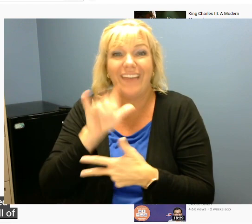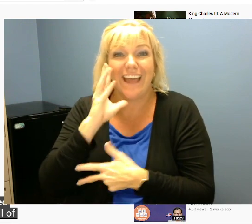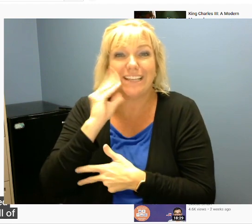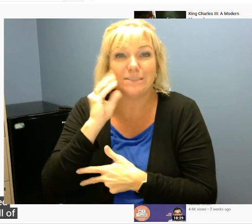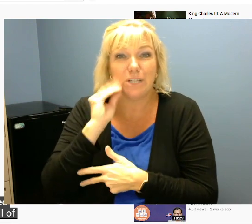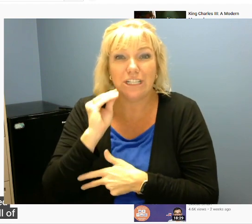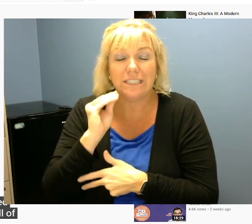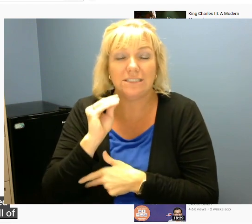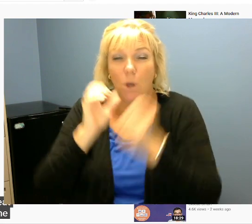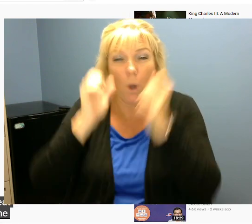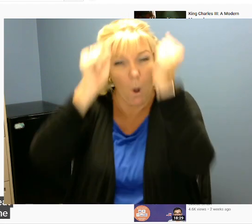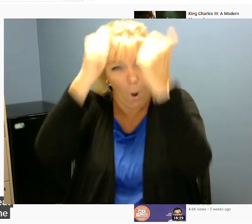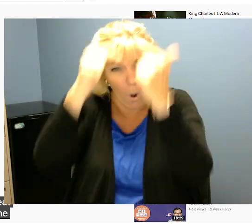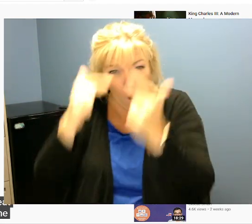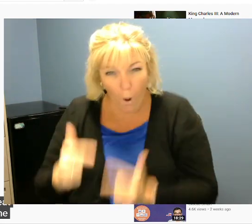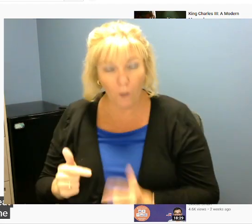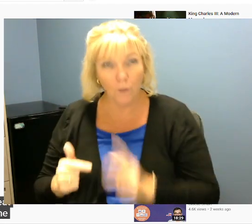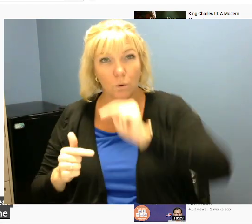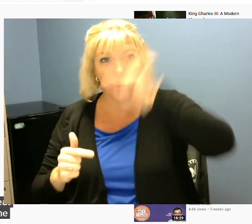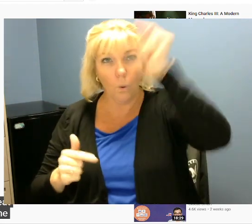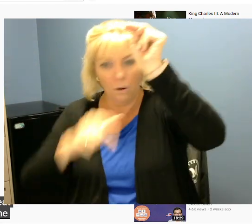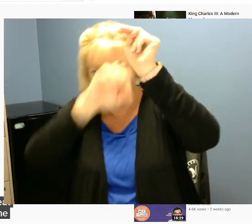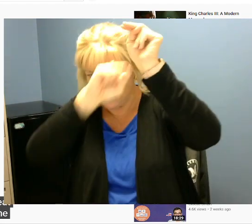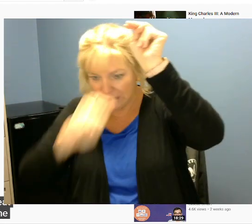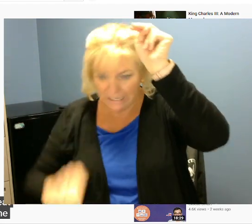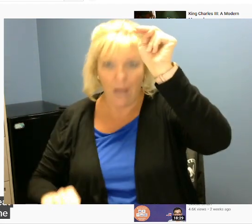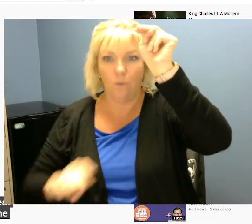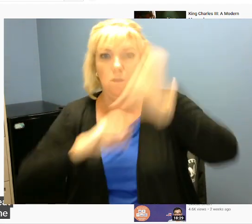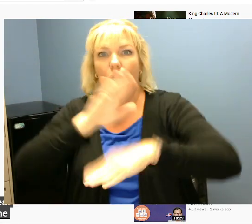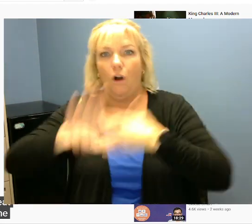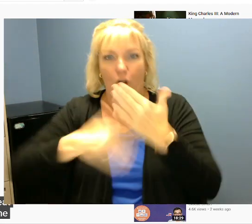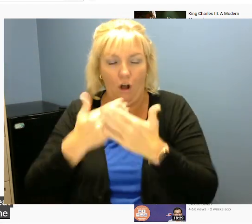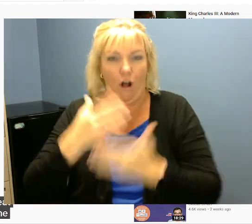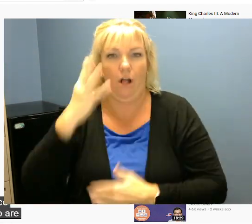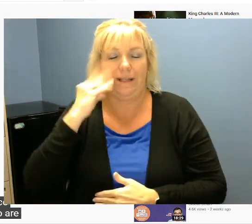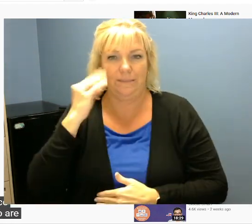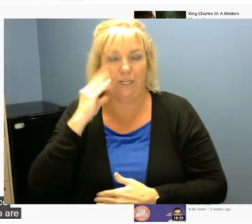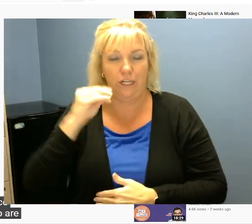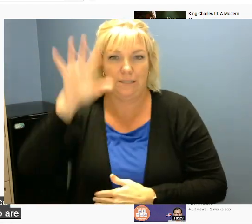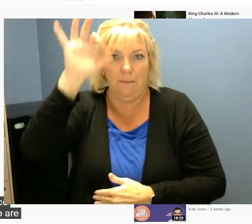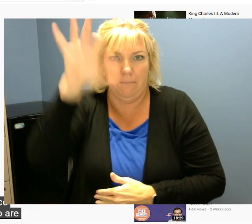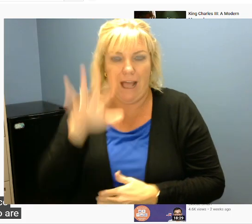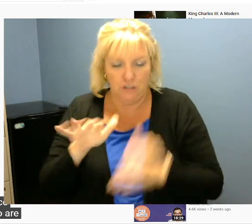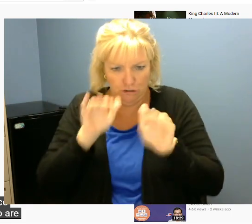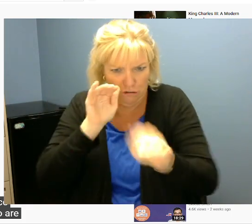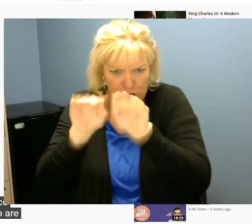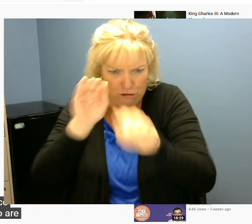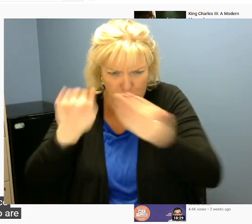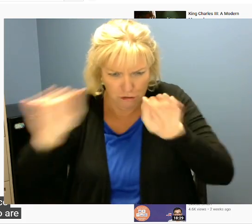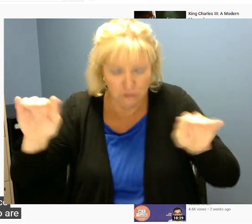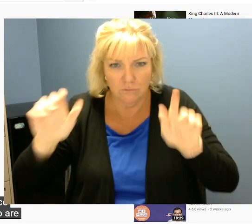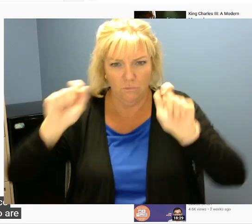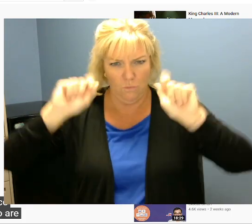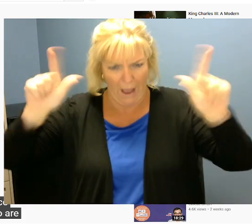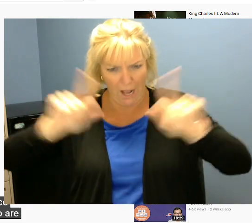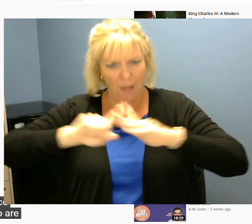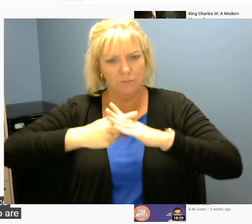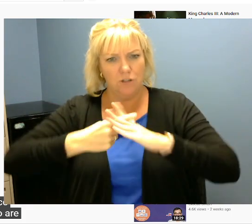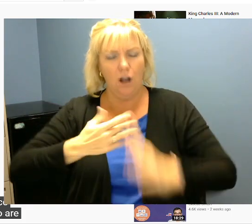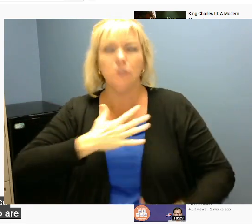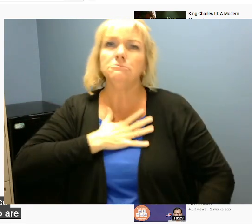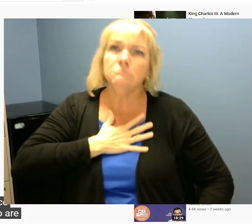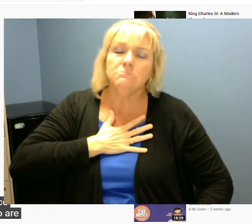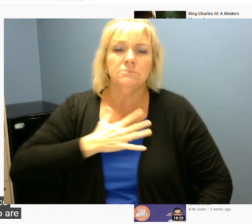the colonies. All of the colonies will experience this Great Awakening. It's really kind of the first time you have this like colonial experience.